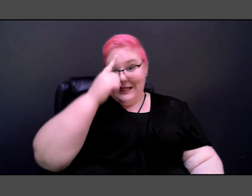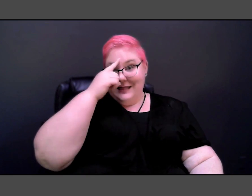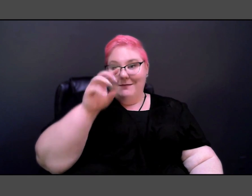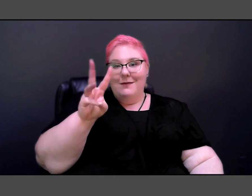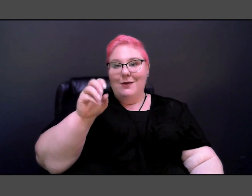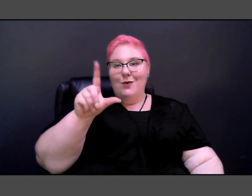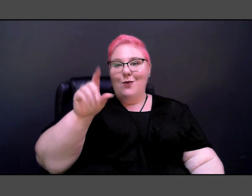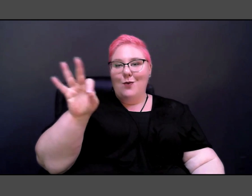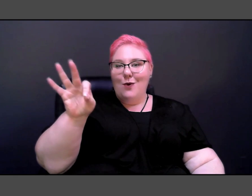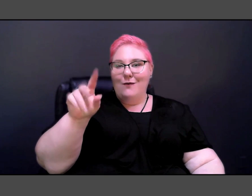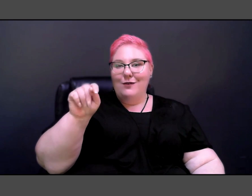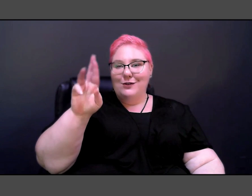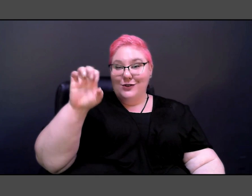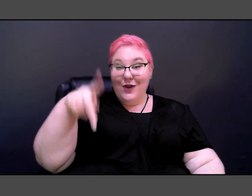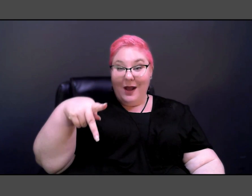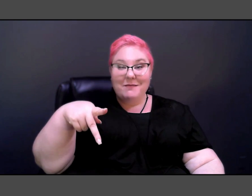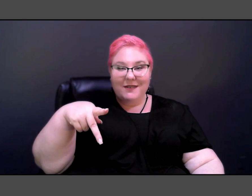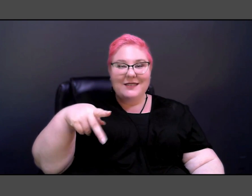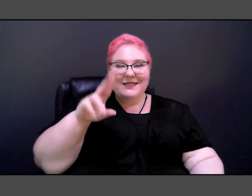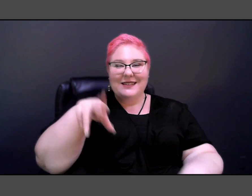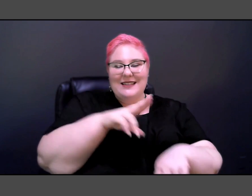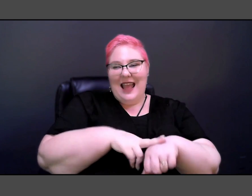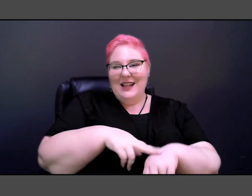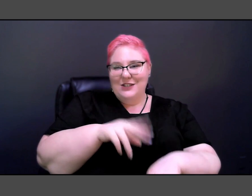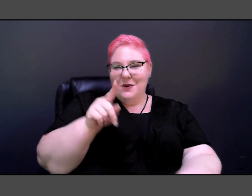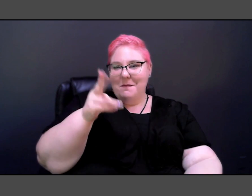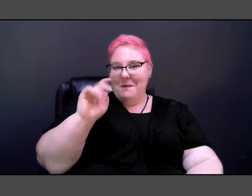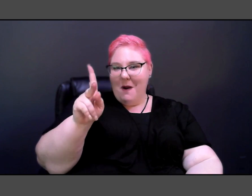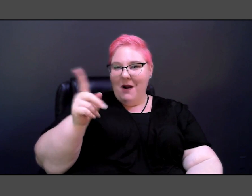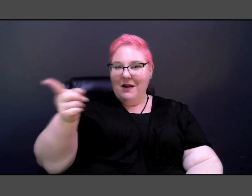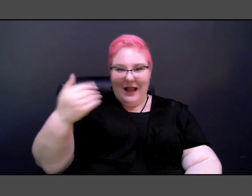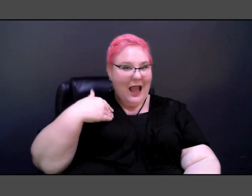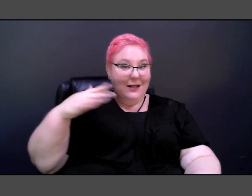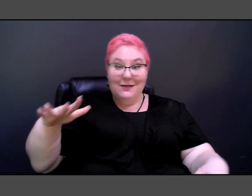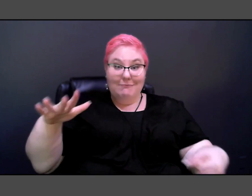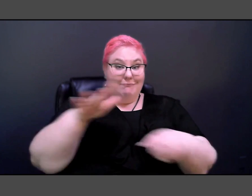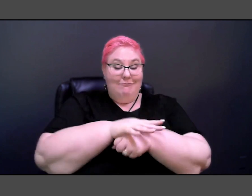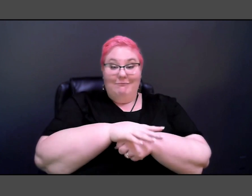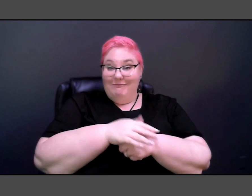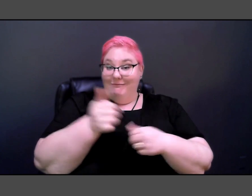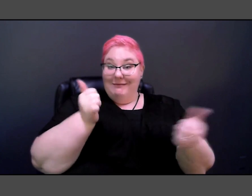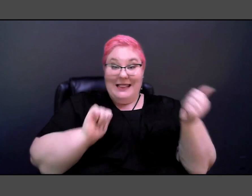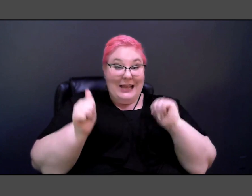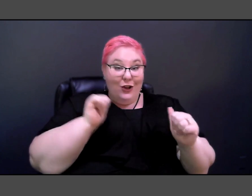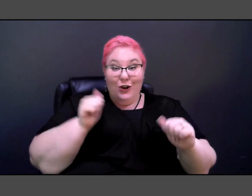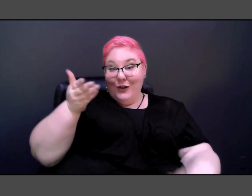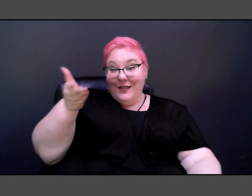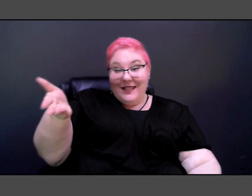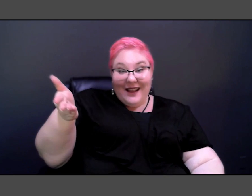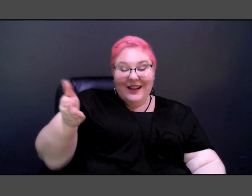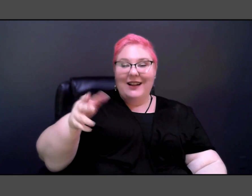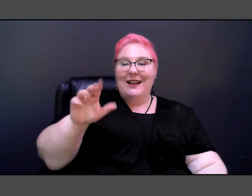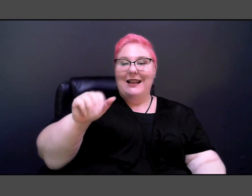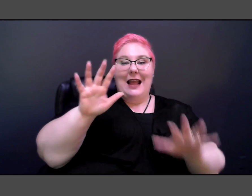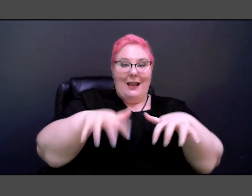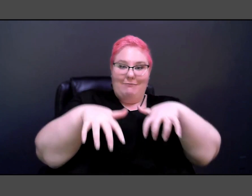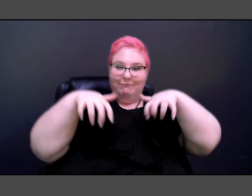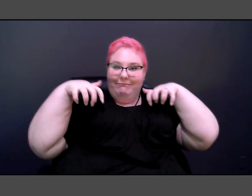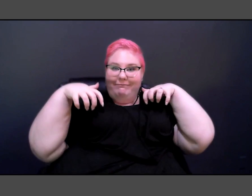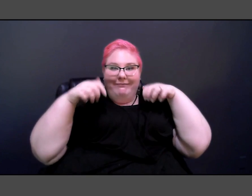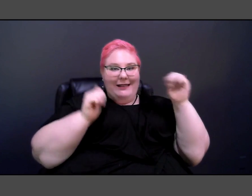Trap National Park is, it has a full-blown theater, amphitheater, and there are